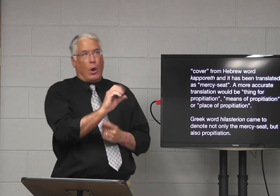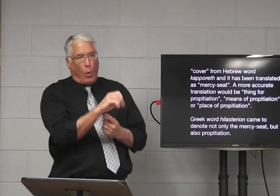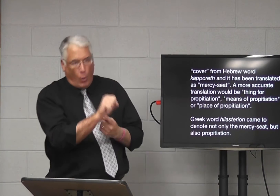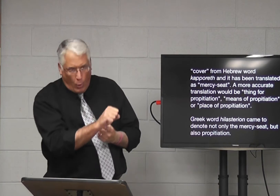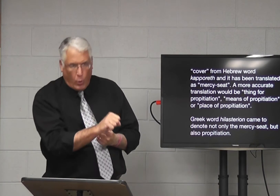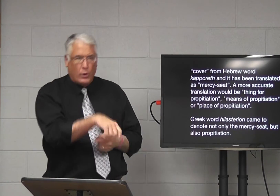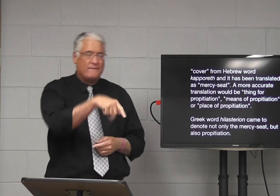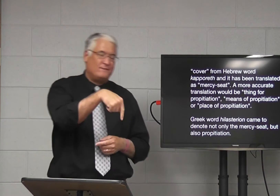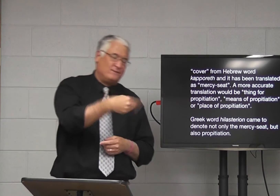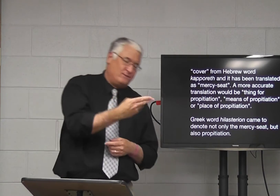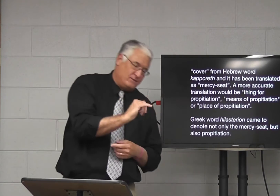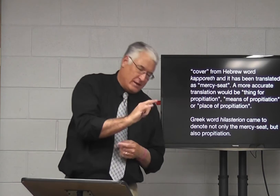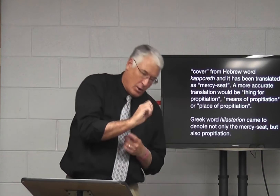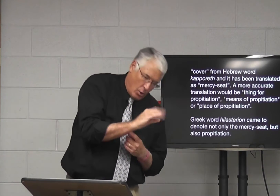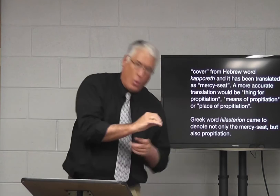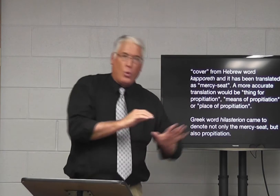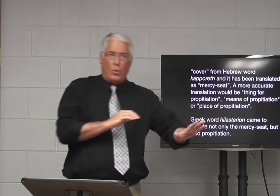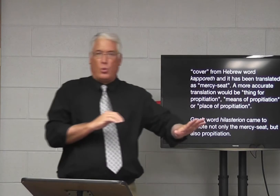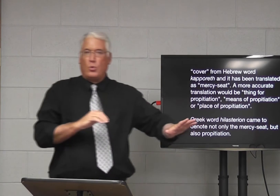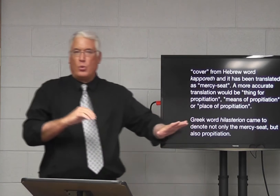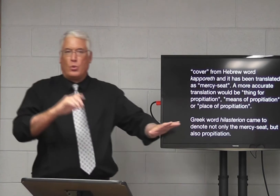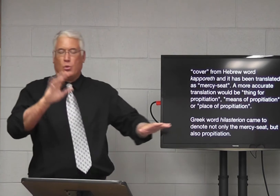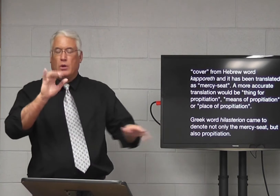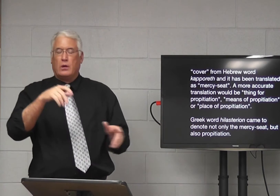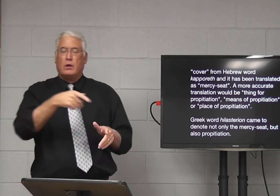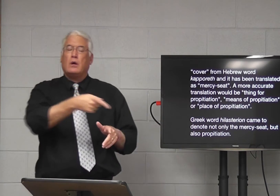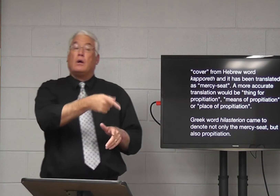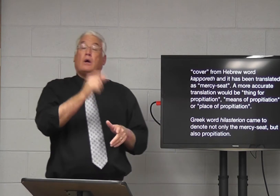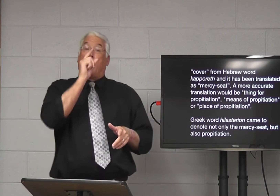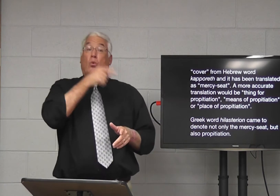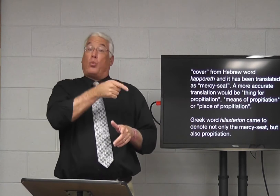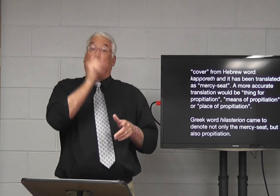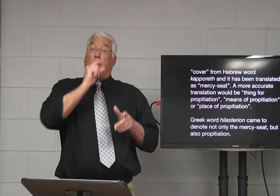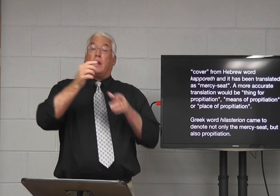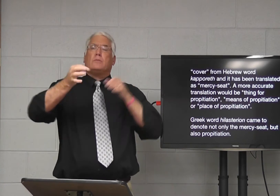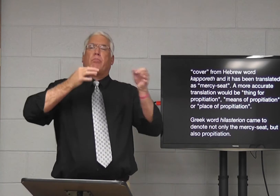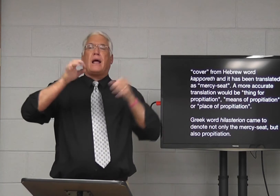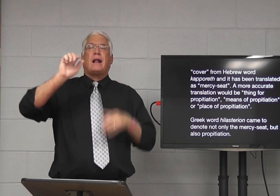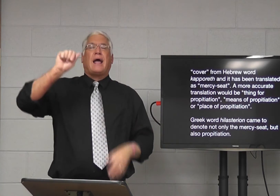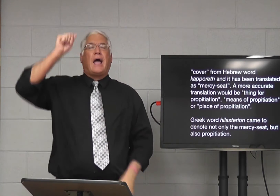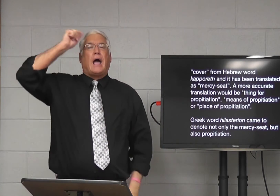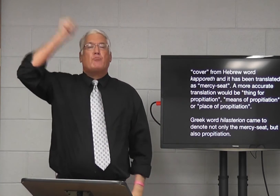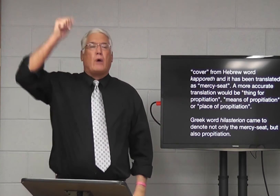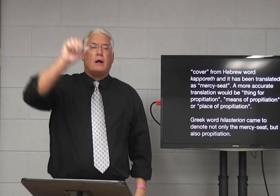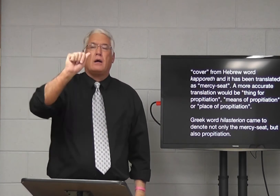have agape, eos, just all different types of words for love.